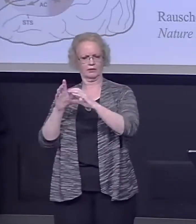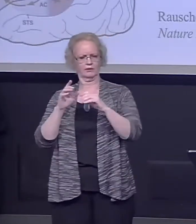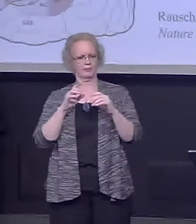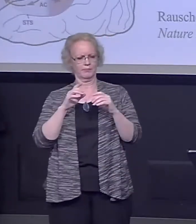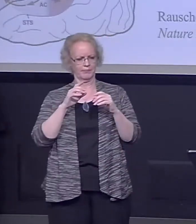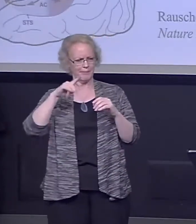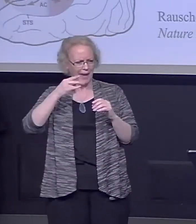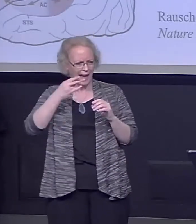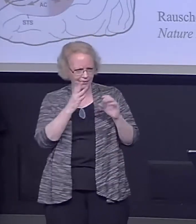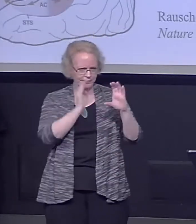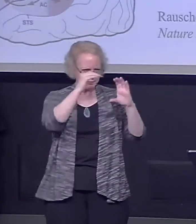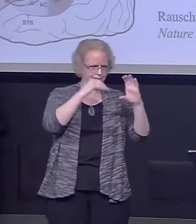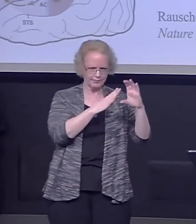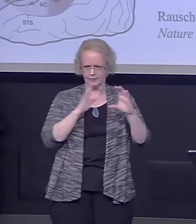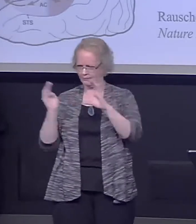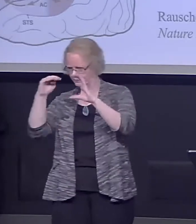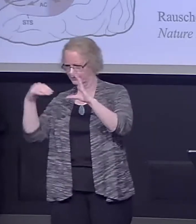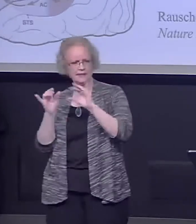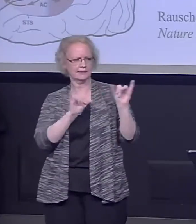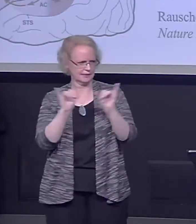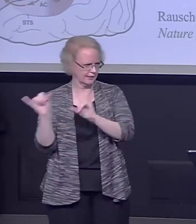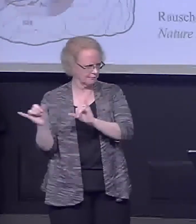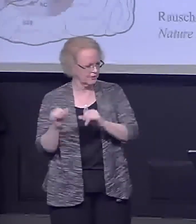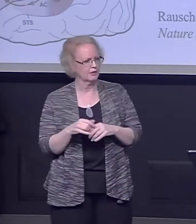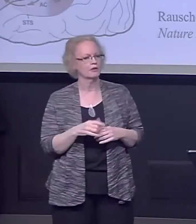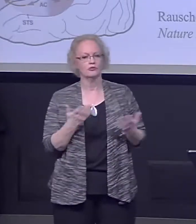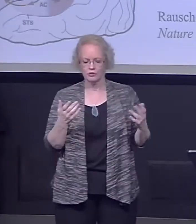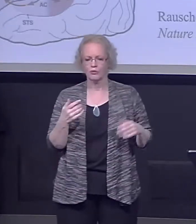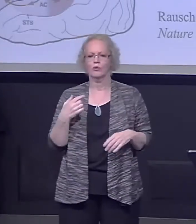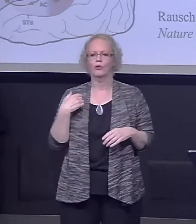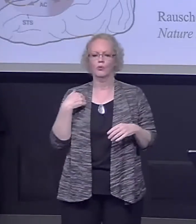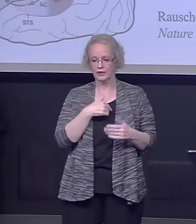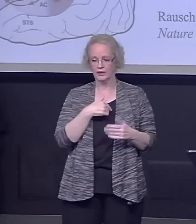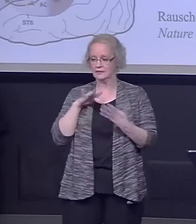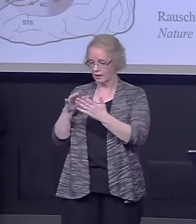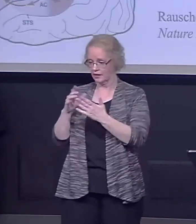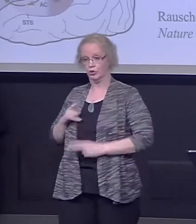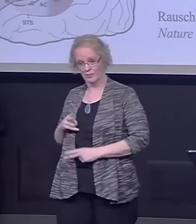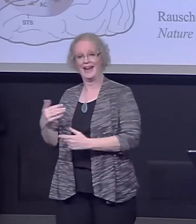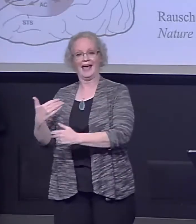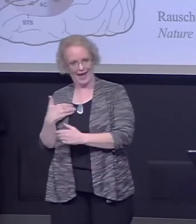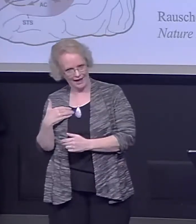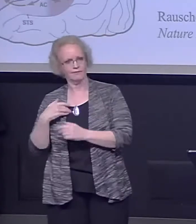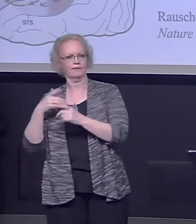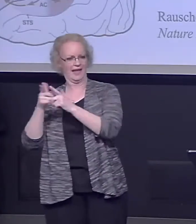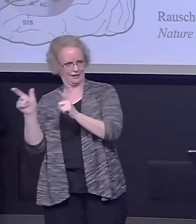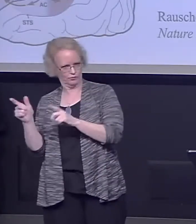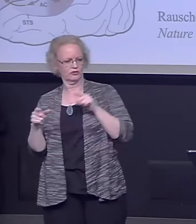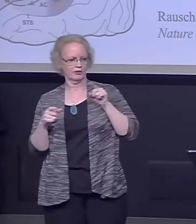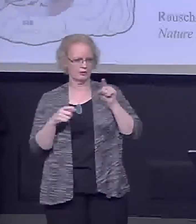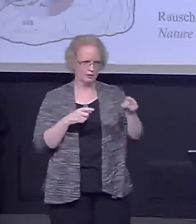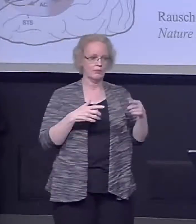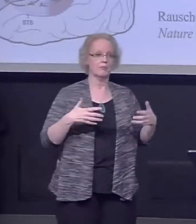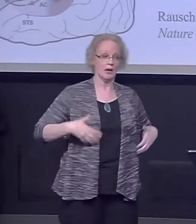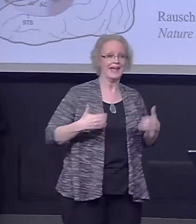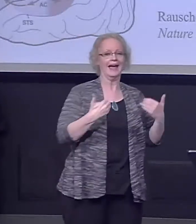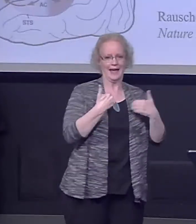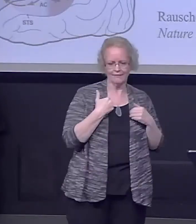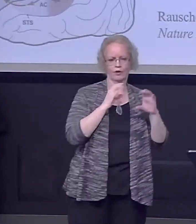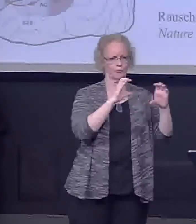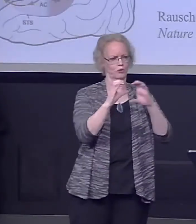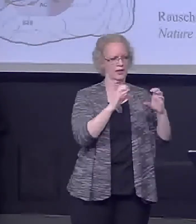studying two primate species, one that has language, the human, and one that has a communication system, the